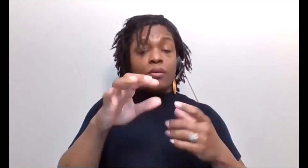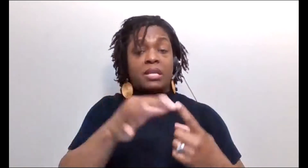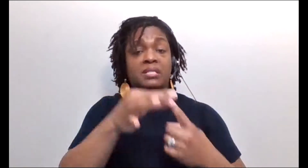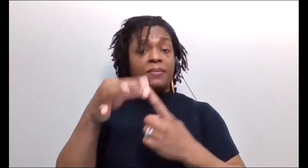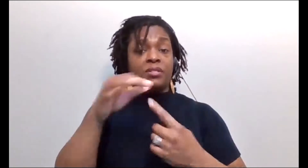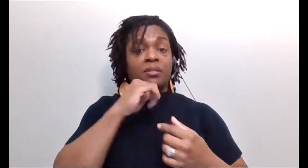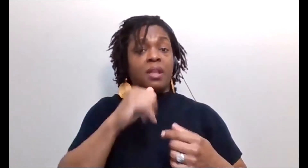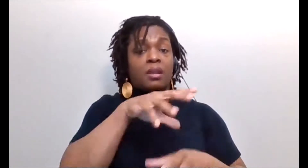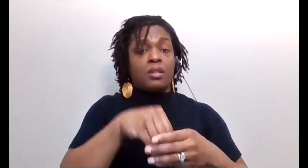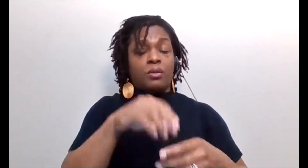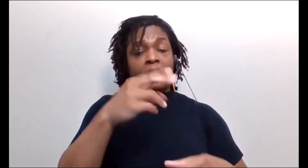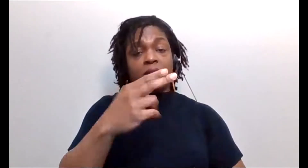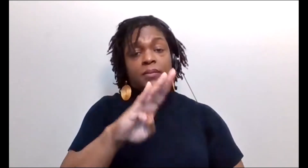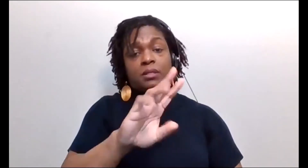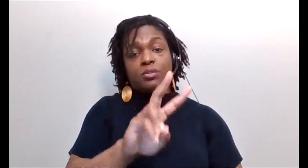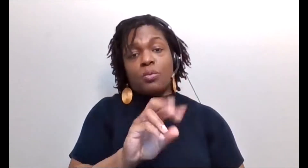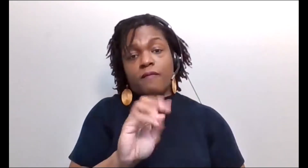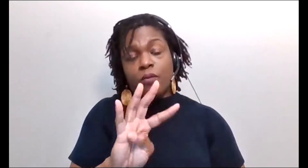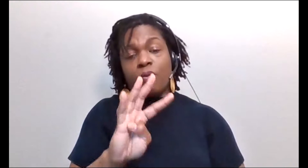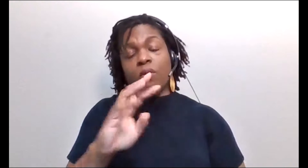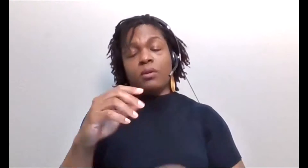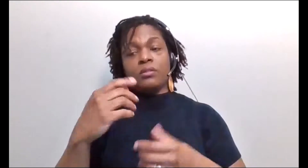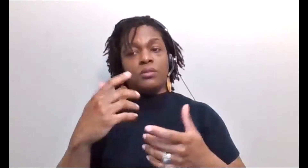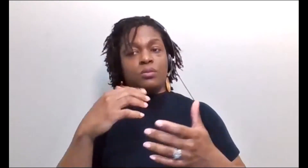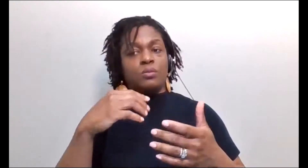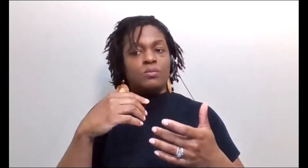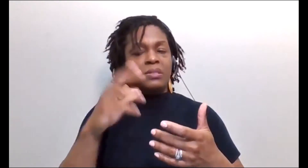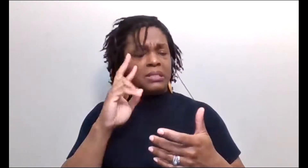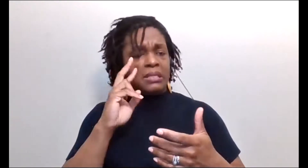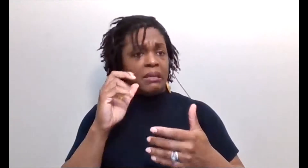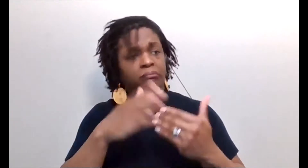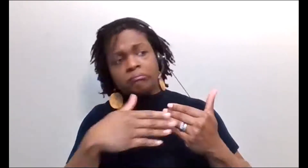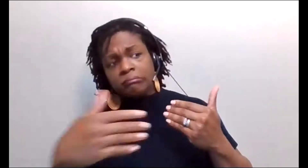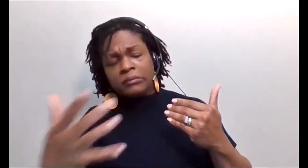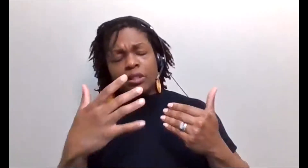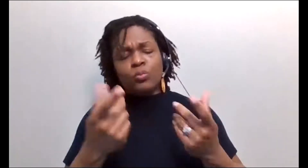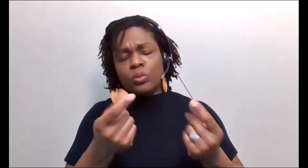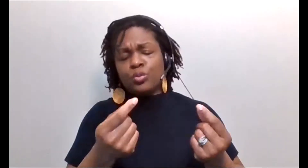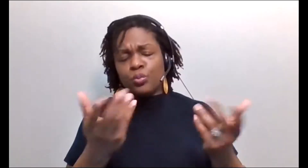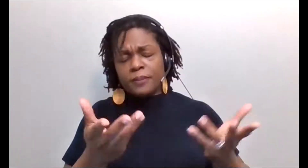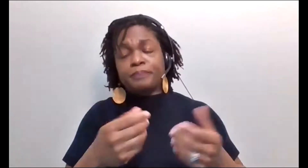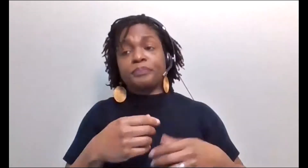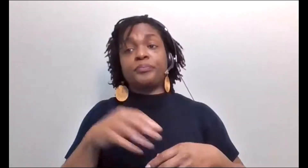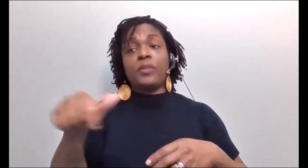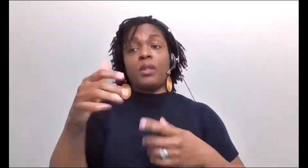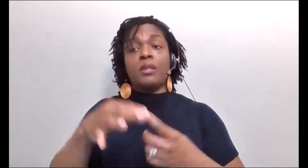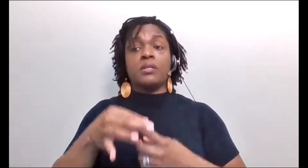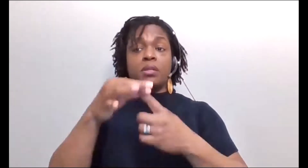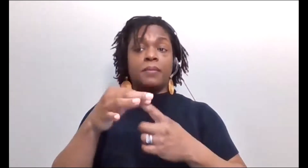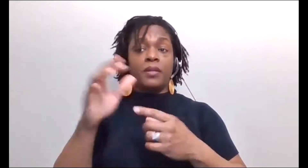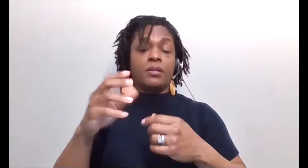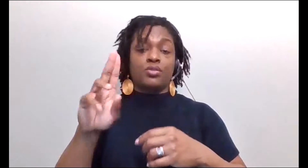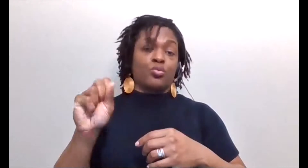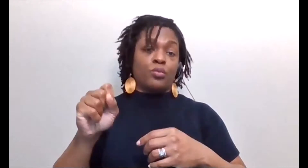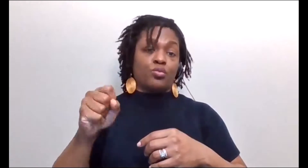HB 204 to kind of study feasibility long term. The other exceptions is at a super high level. Those are